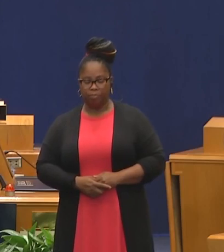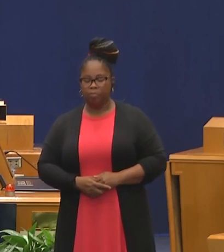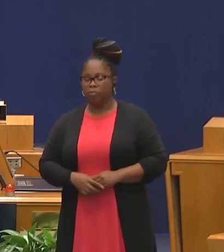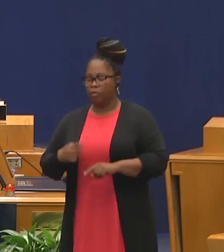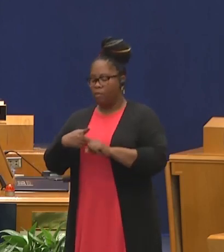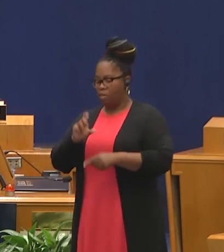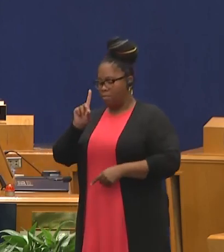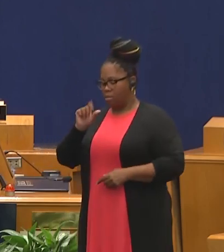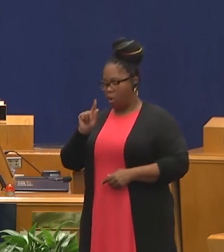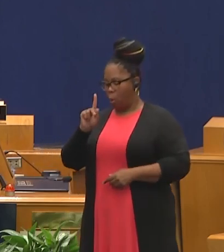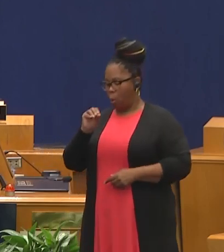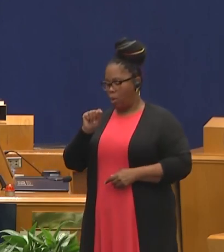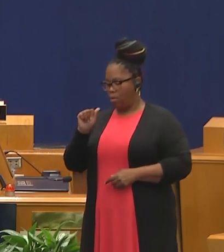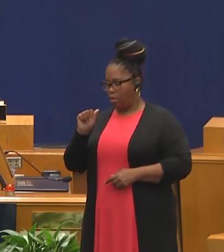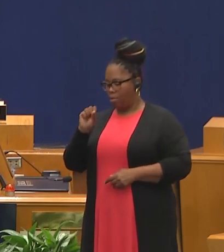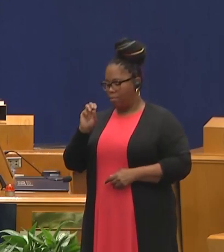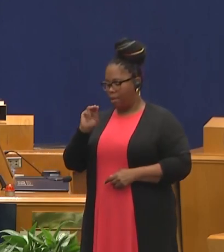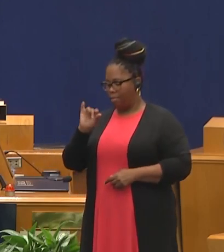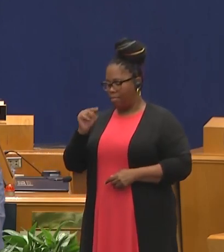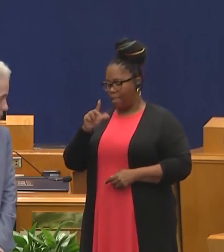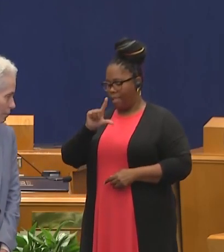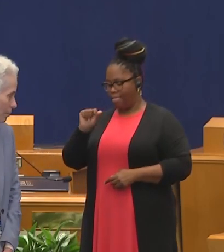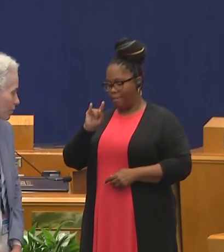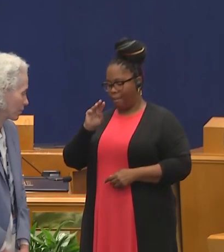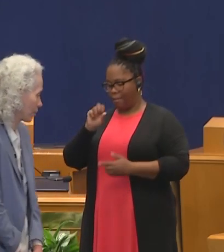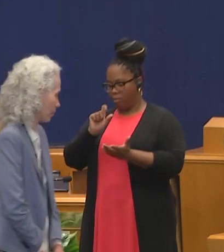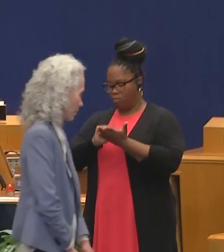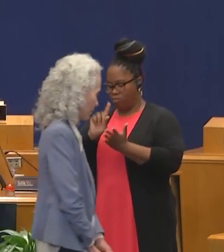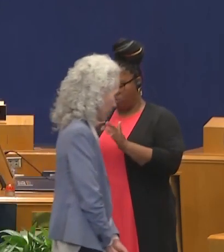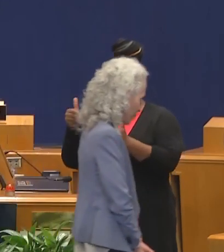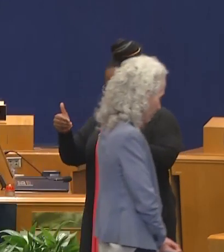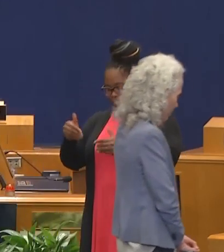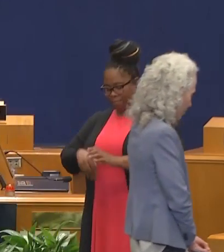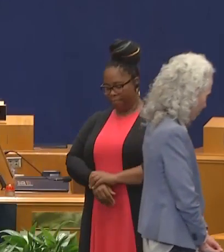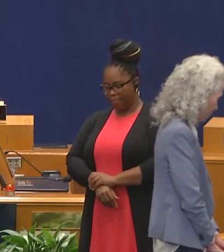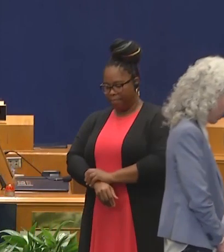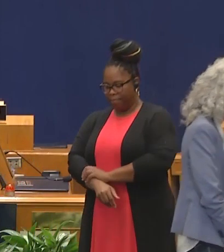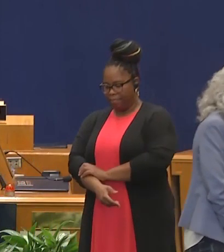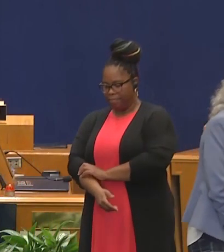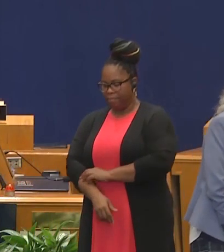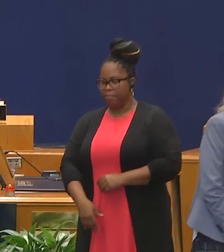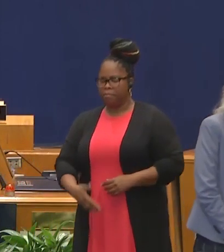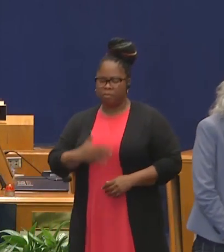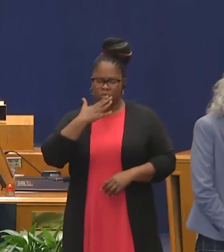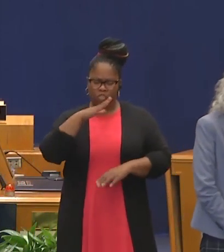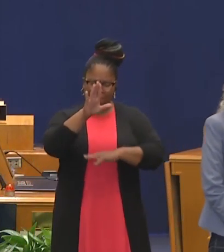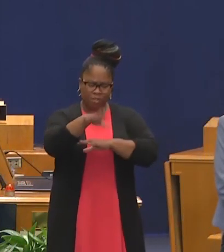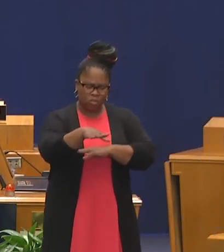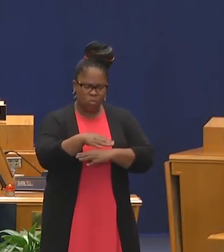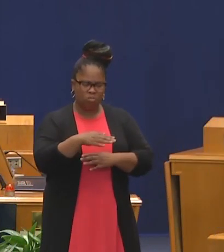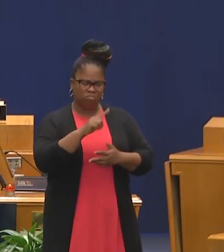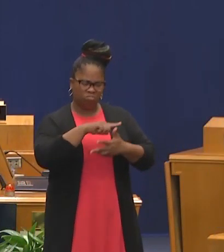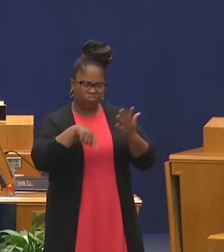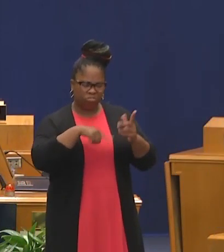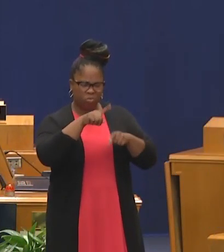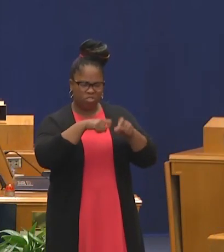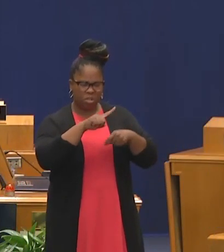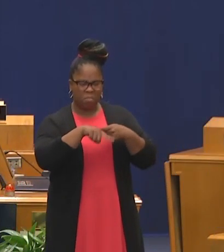of Dakota Smith with LA Times. Go ahead. Your line is open. Good afternoon. I have some questions about the